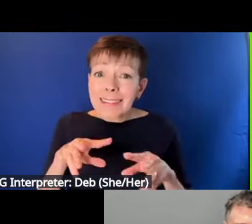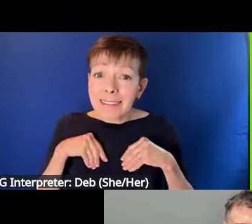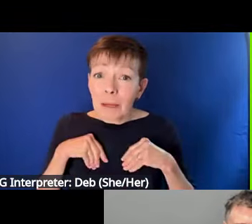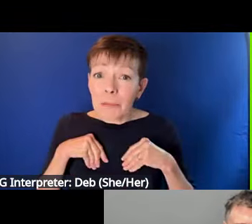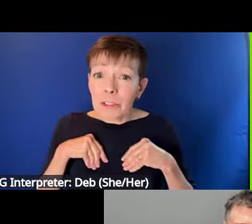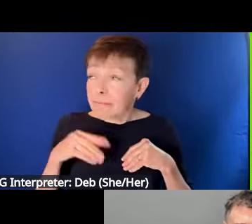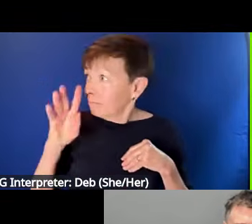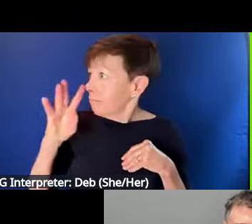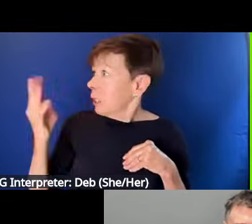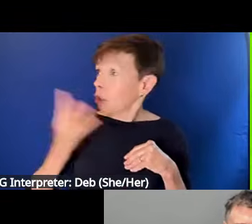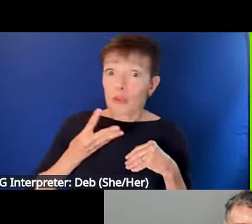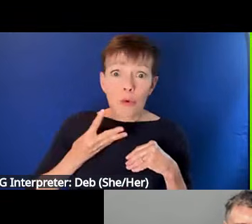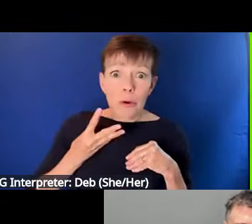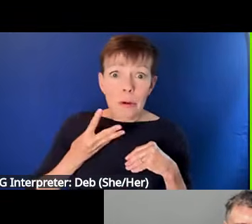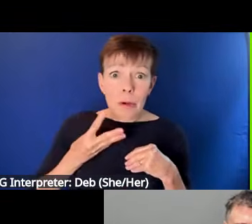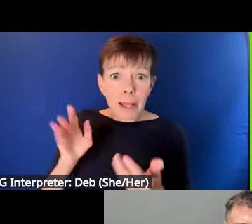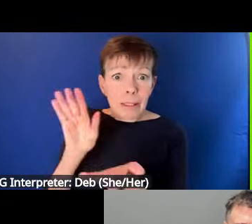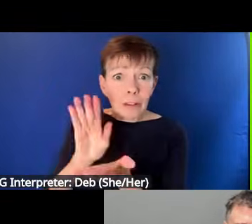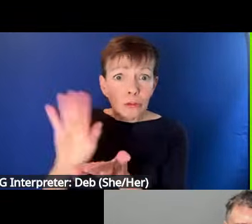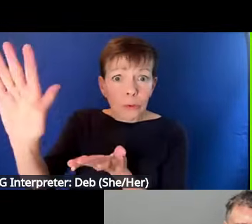and willfully excluded.